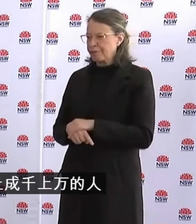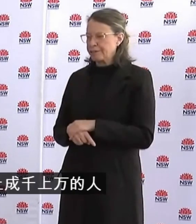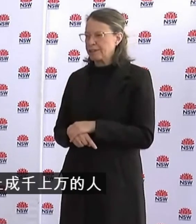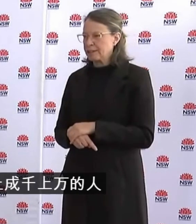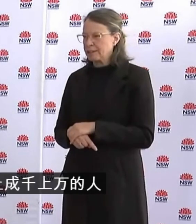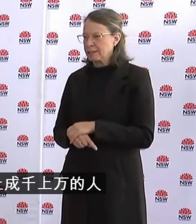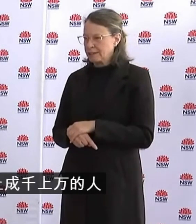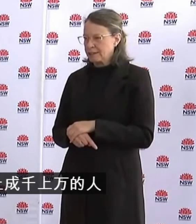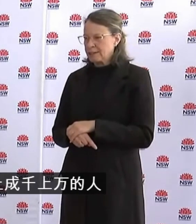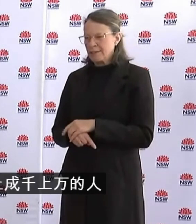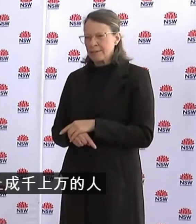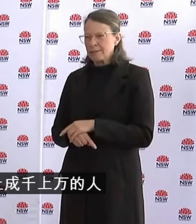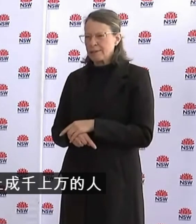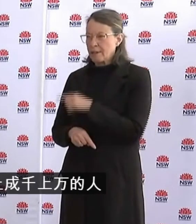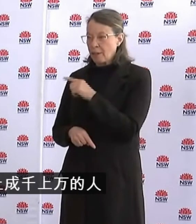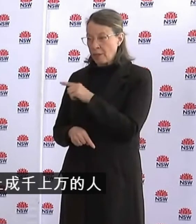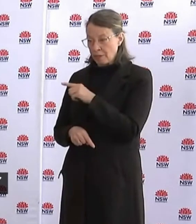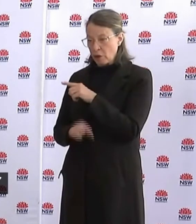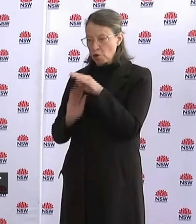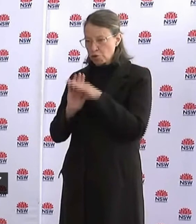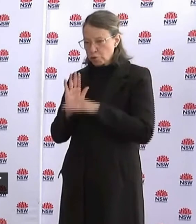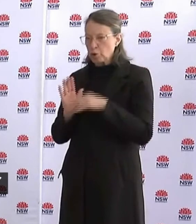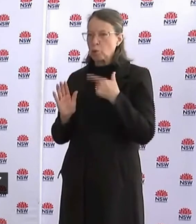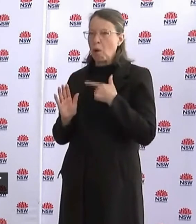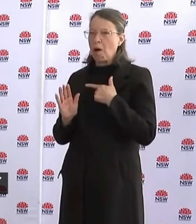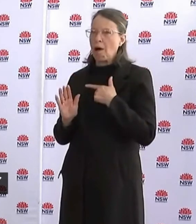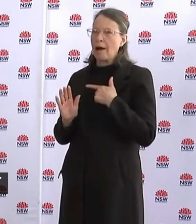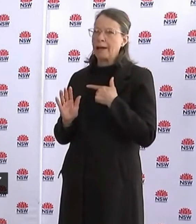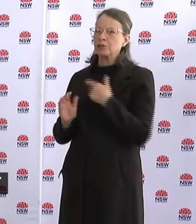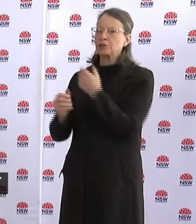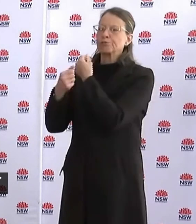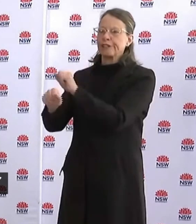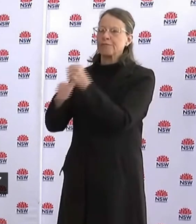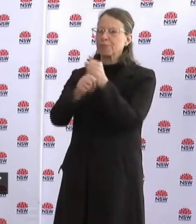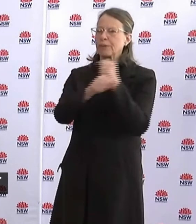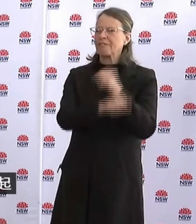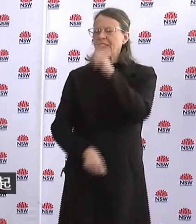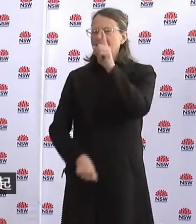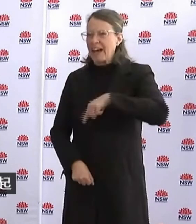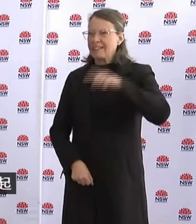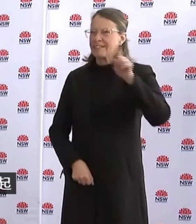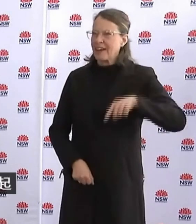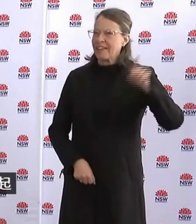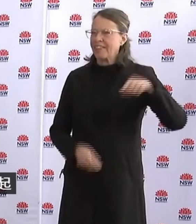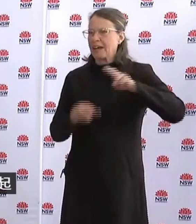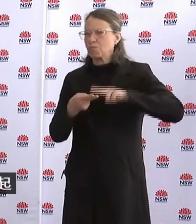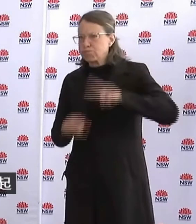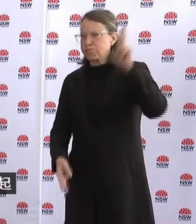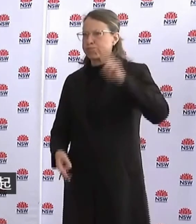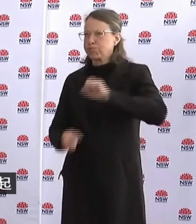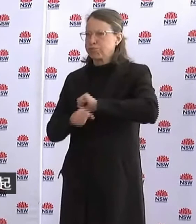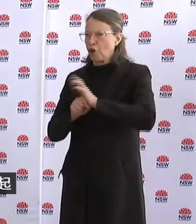Well, no, they were brought in to prevent thousands and thousands of people getting the virus, and that's been successful. Did you want to eliminate the virus 2 weeks